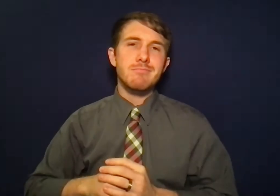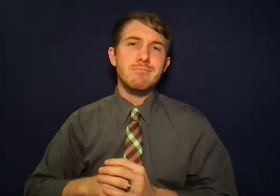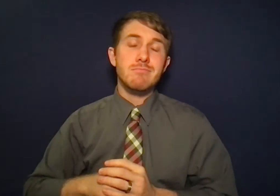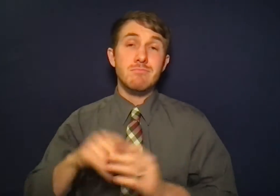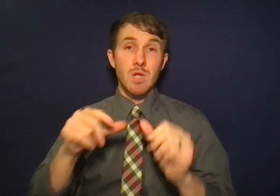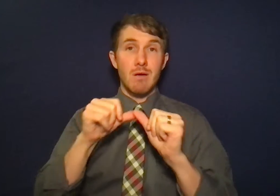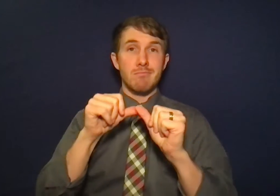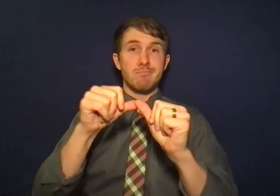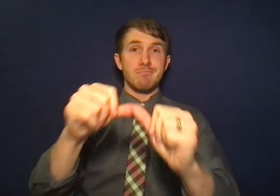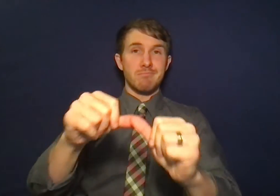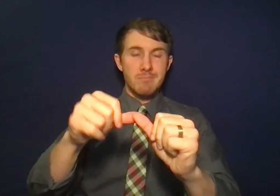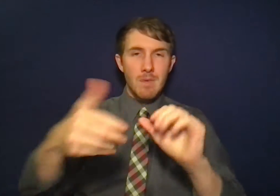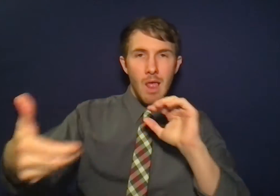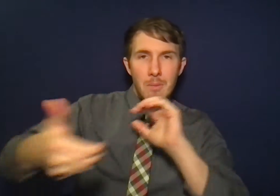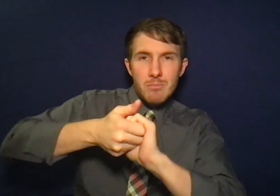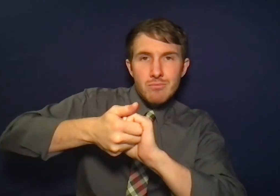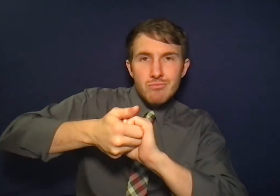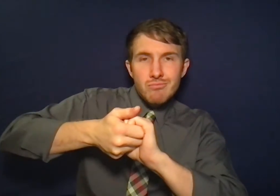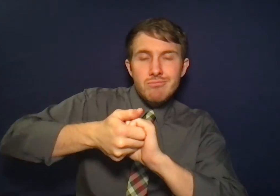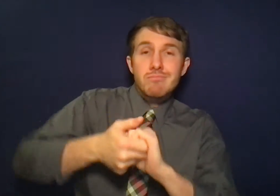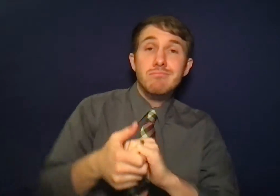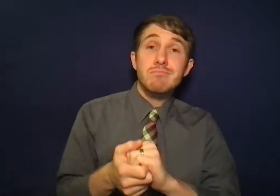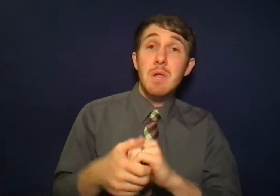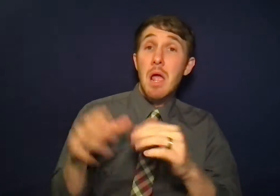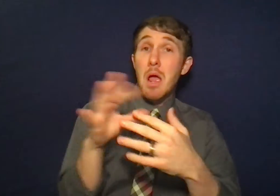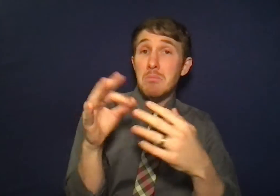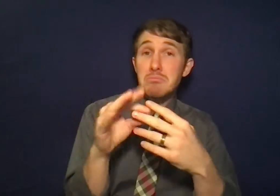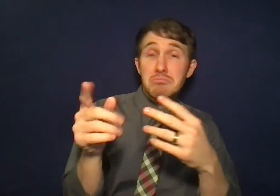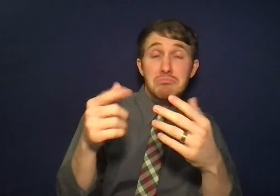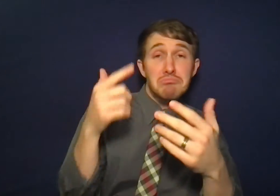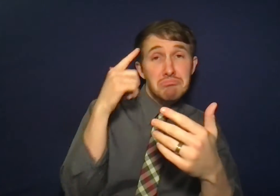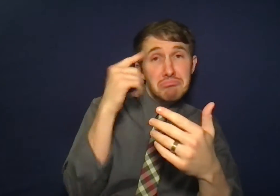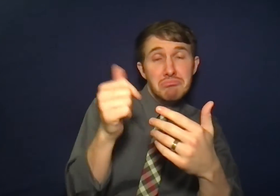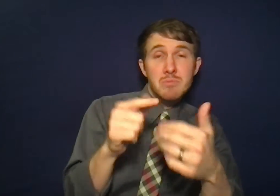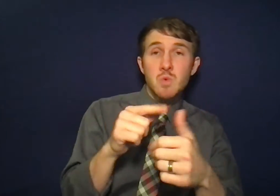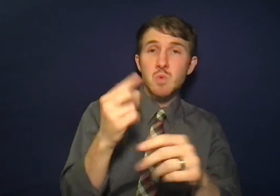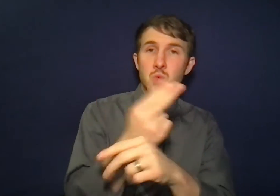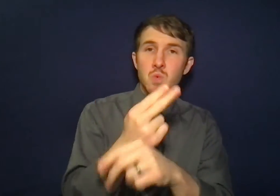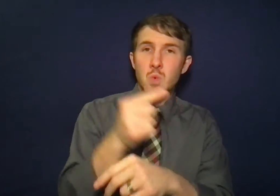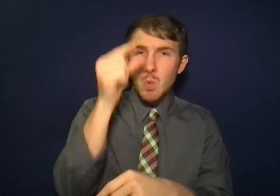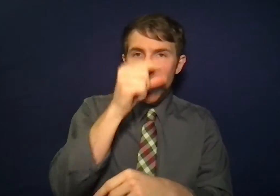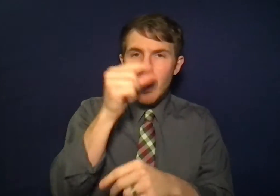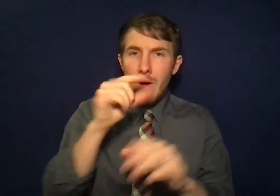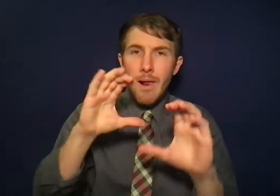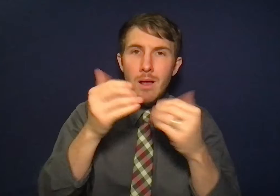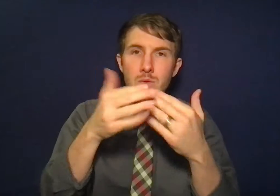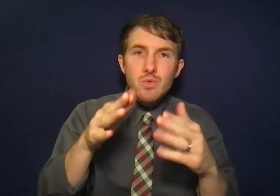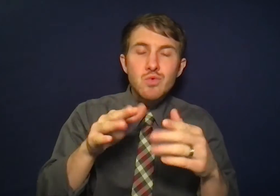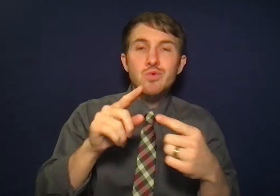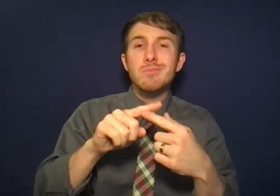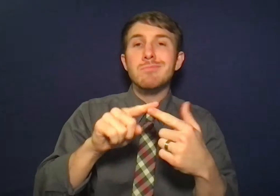Ongoing collaboration. Some options might be the use of a Google Classroom and the class Google